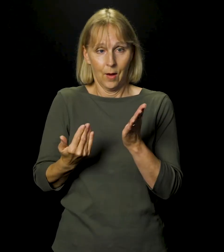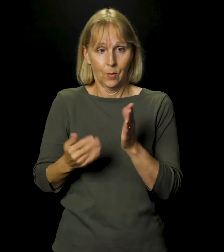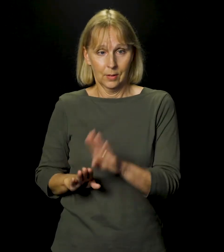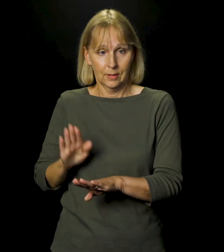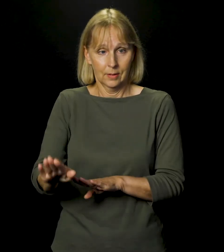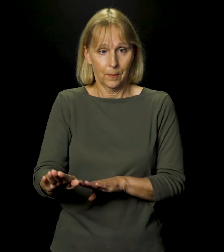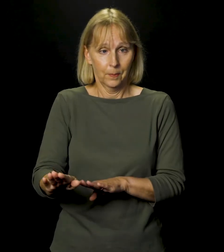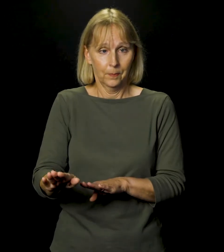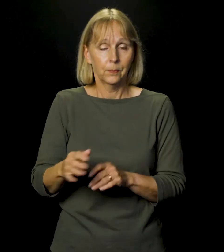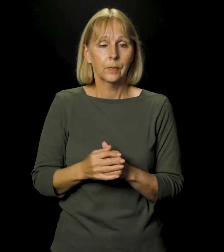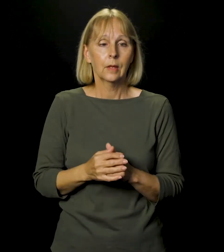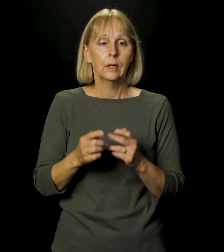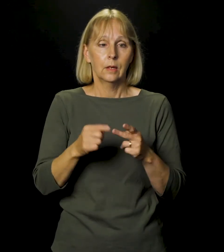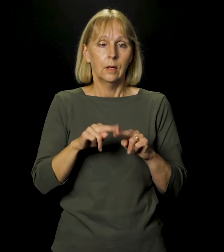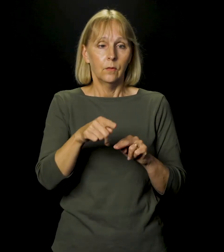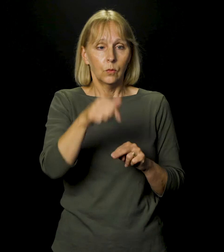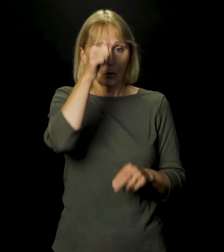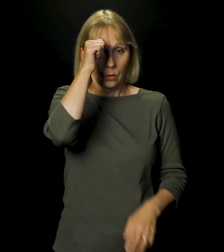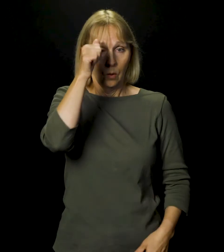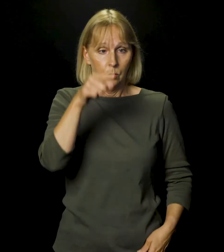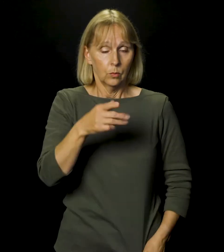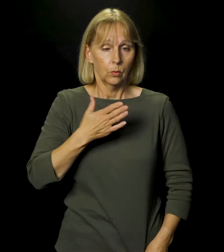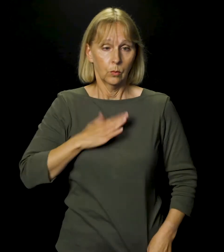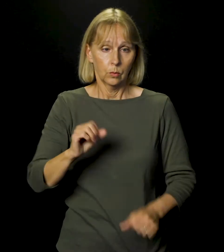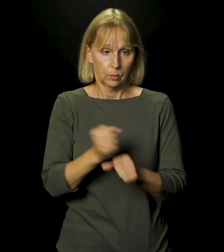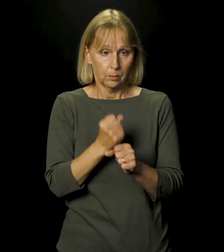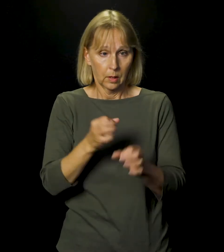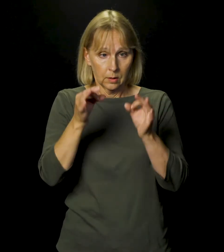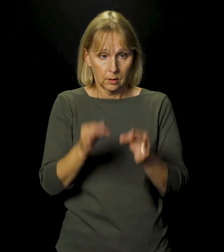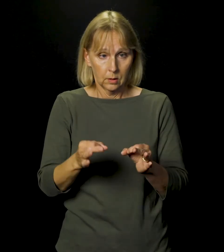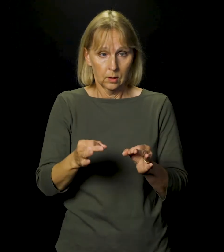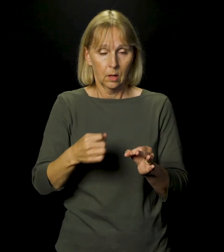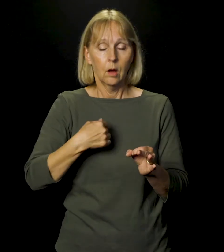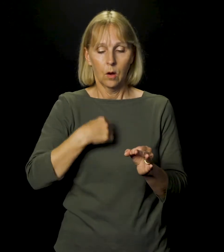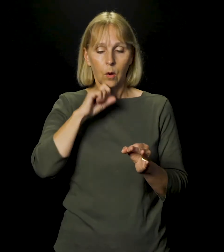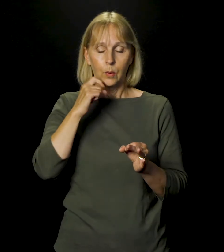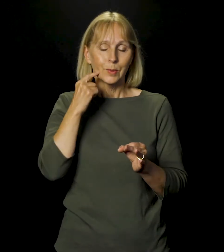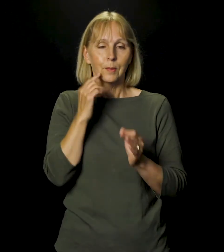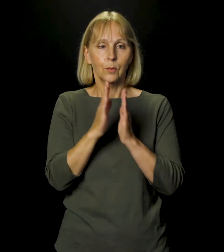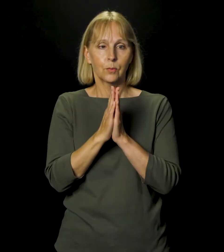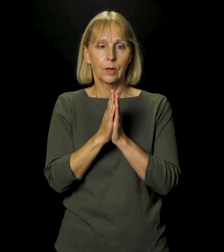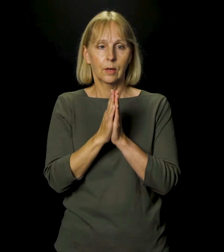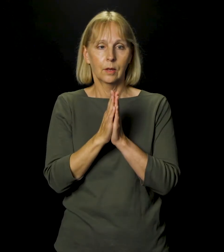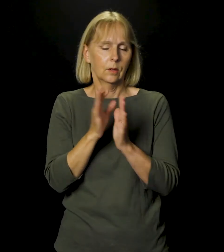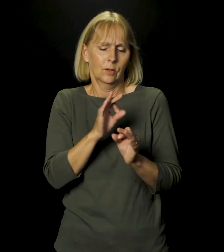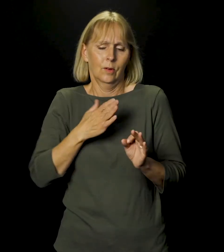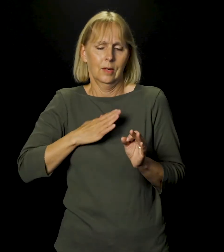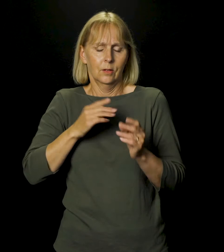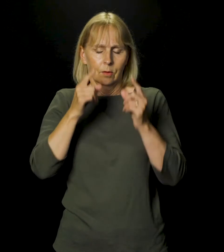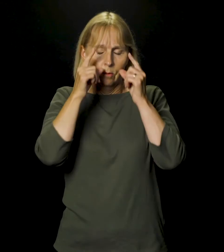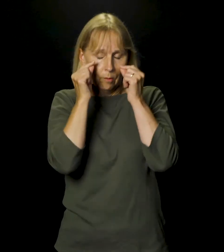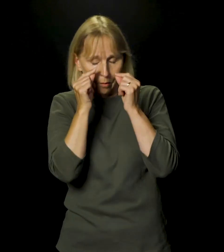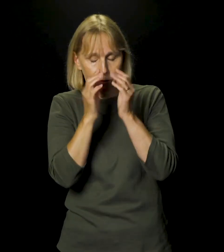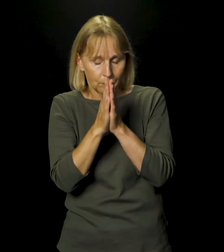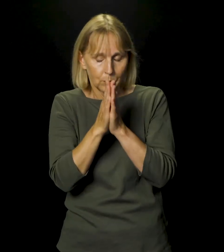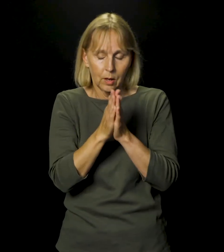know you want to make that decision, I'm just going to pray a really simple prayer. We don't even need to close our eyes. I don't know what your expectations of, like,